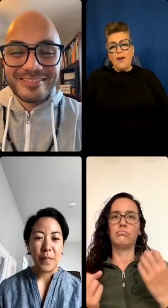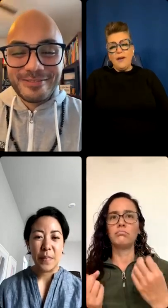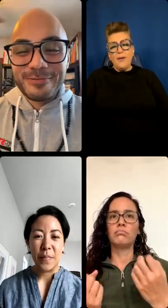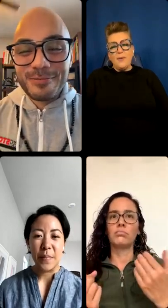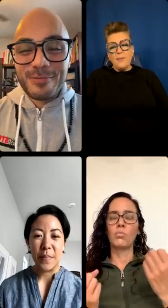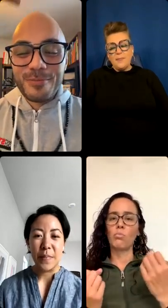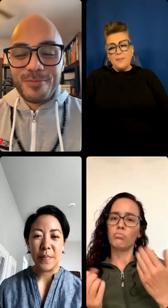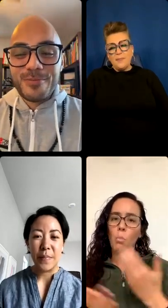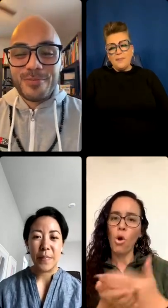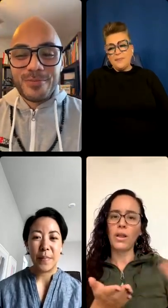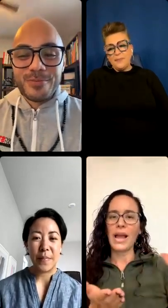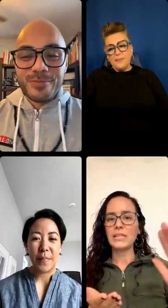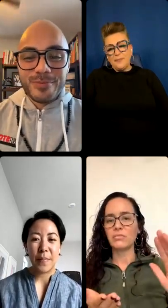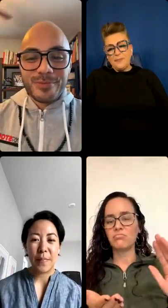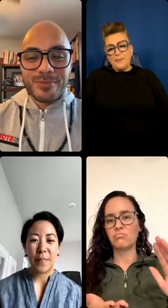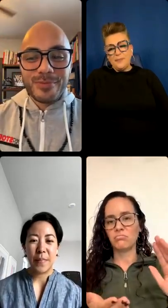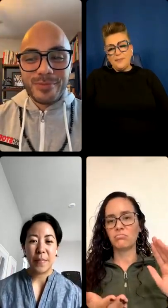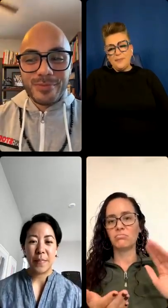who